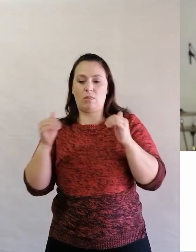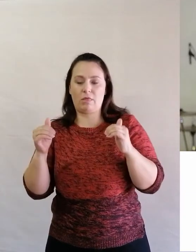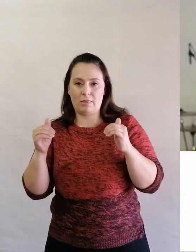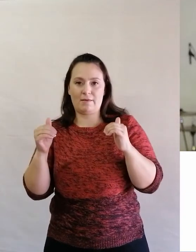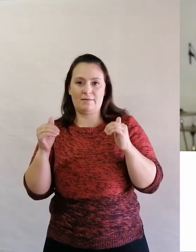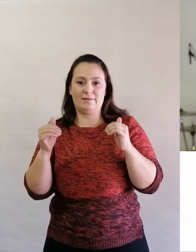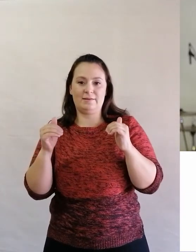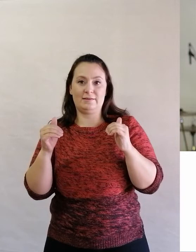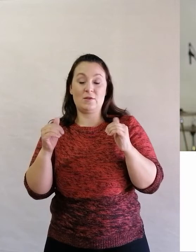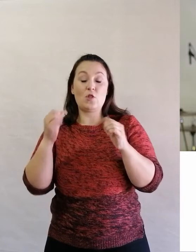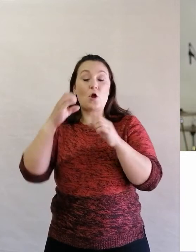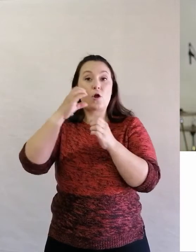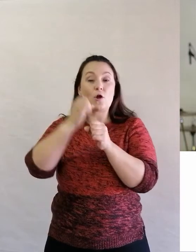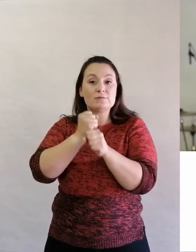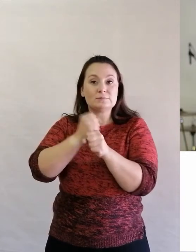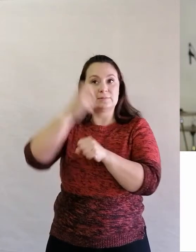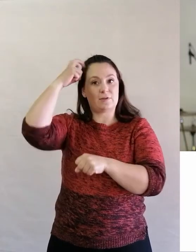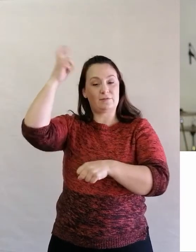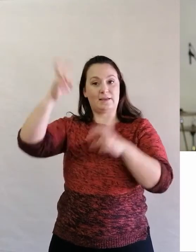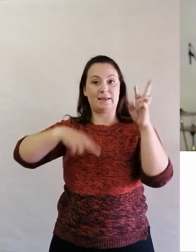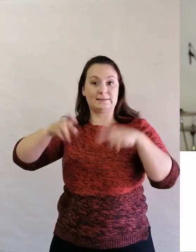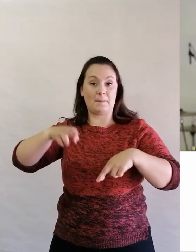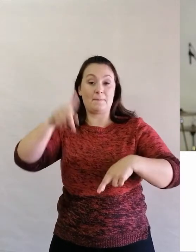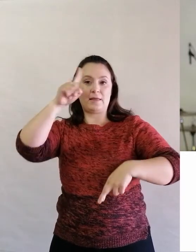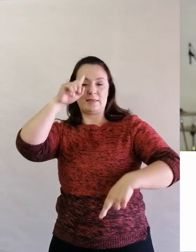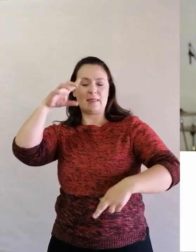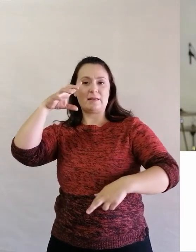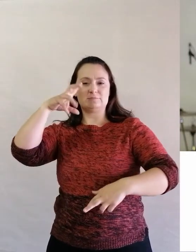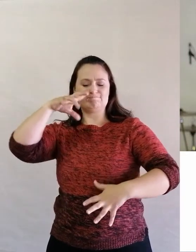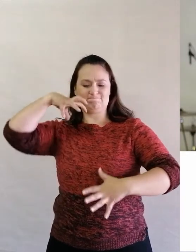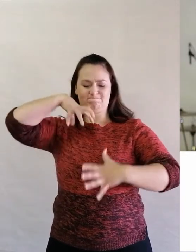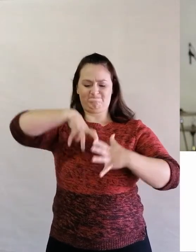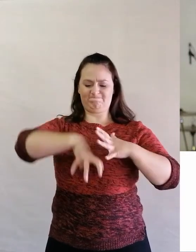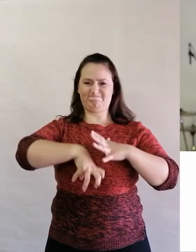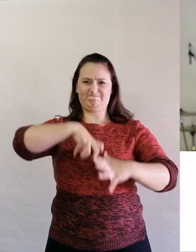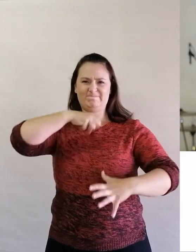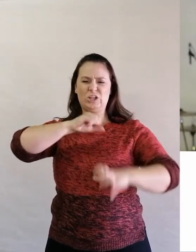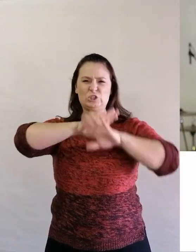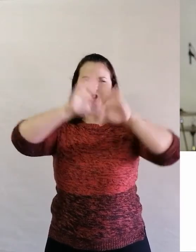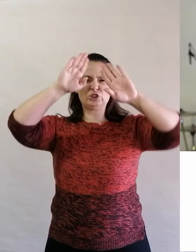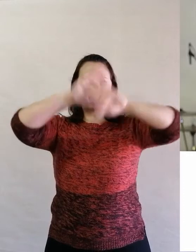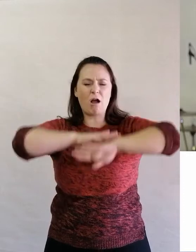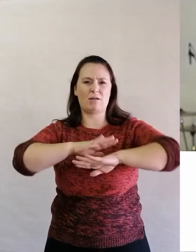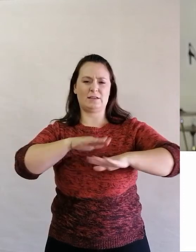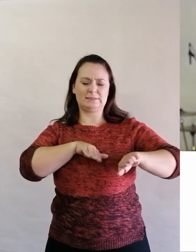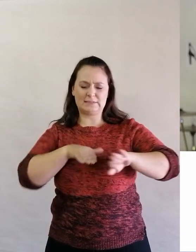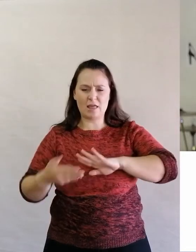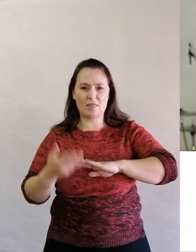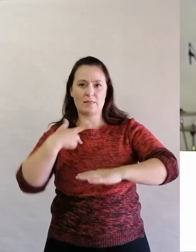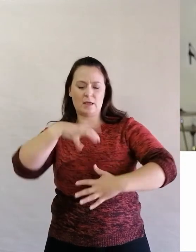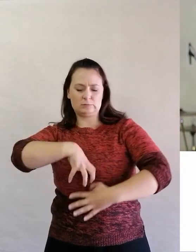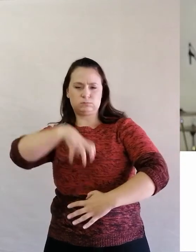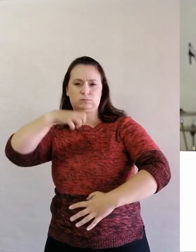in. The gospel of the kingdom reaches in to that dark black pit of death and destruction, and it